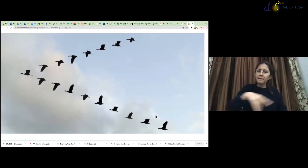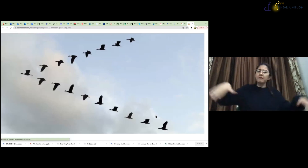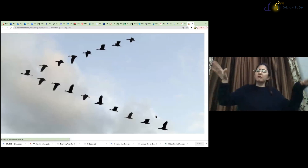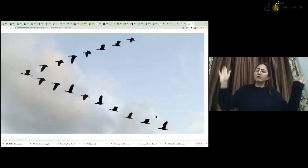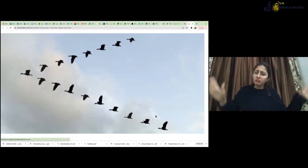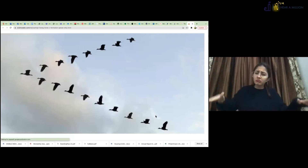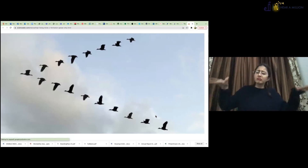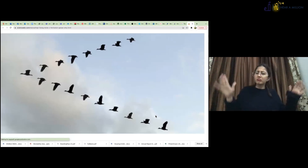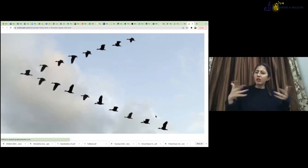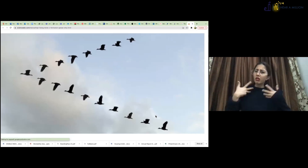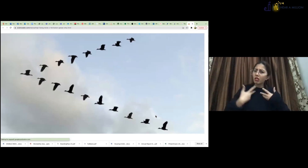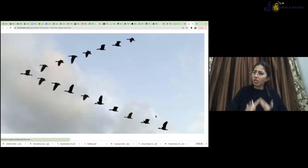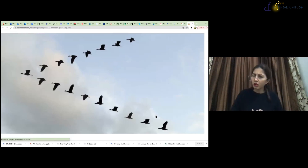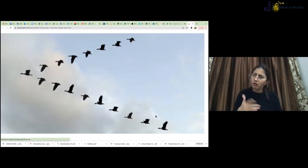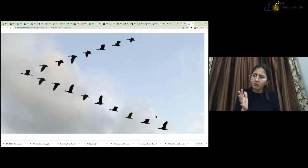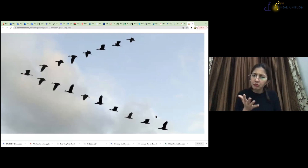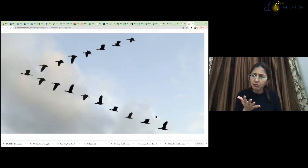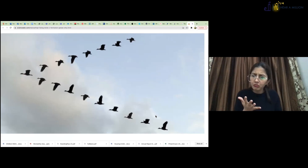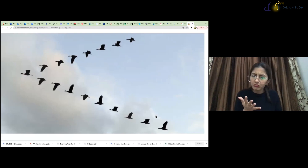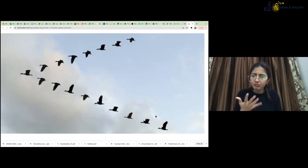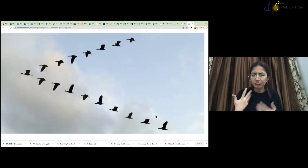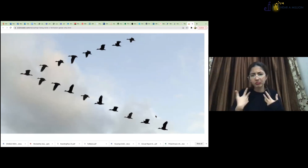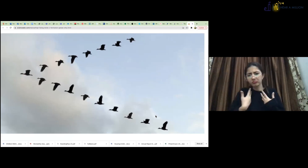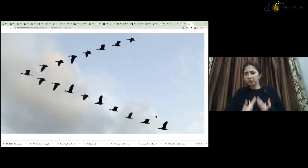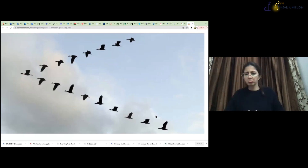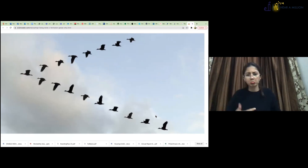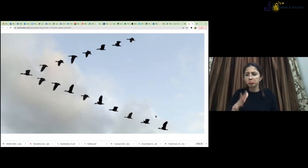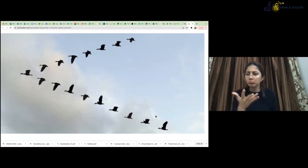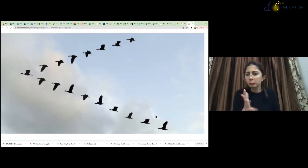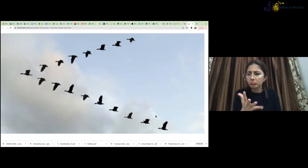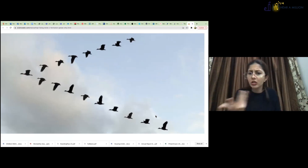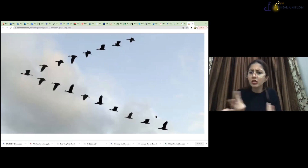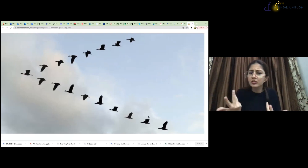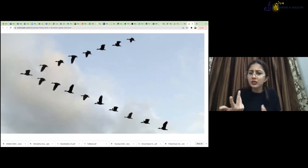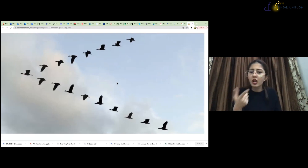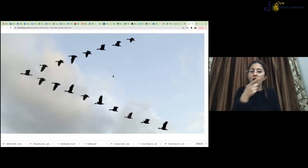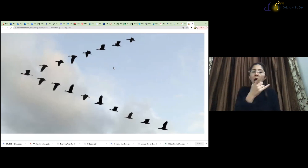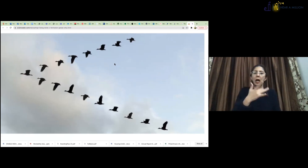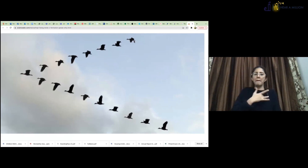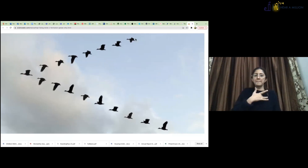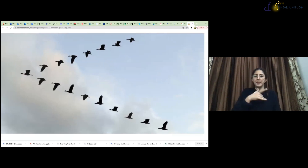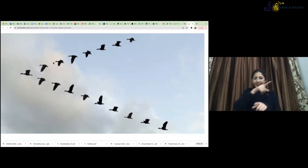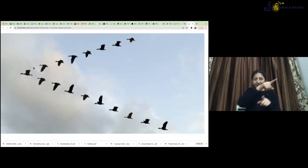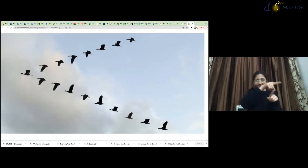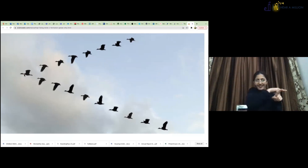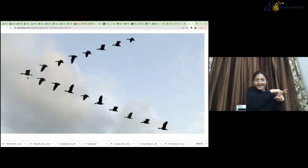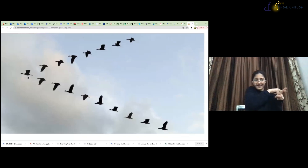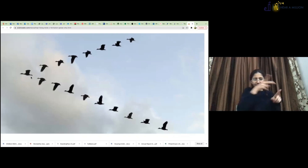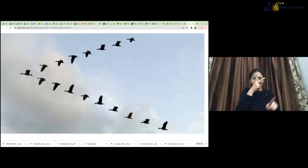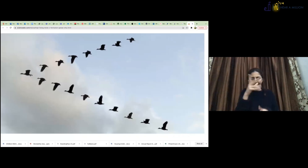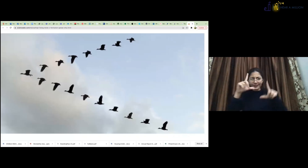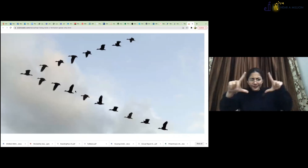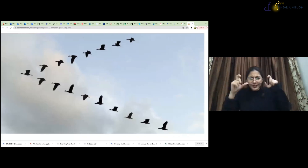The reason they don't get tired is because they travel in this V shape. As the